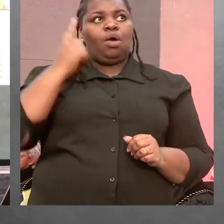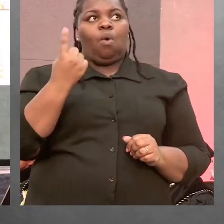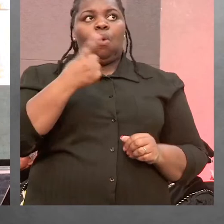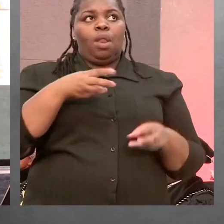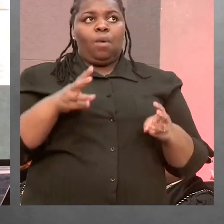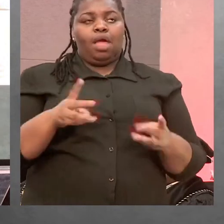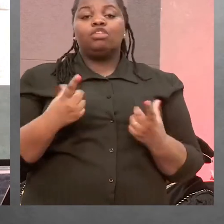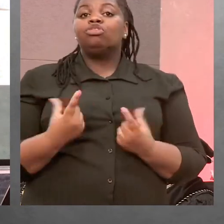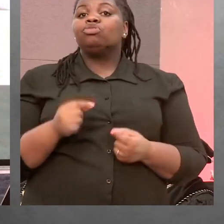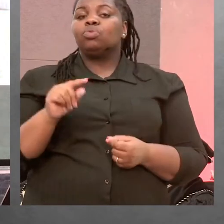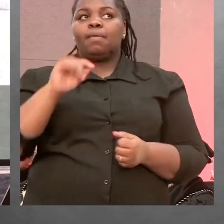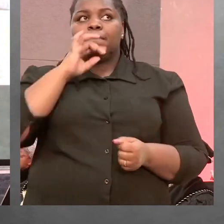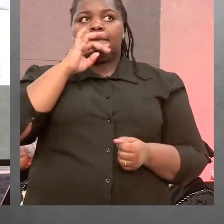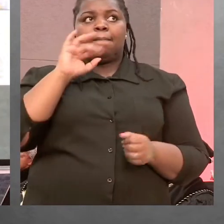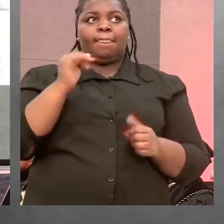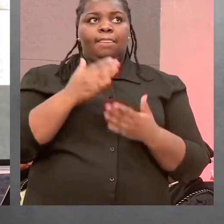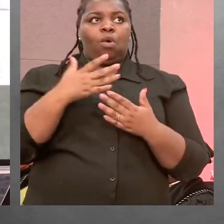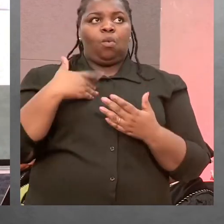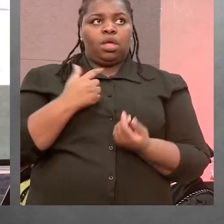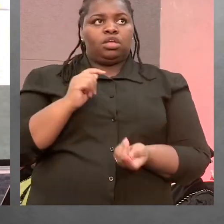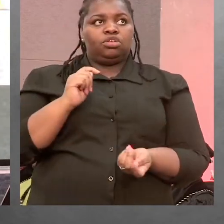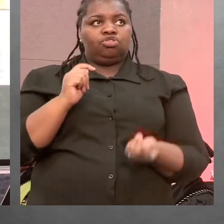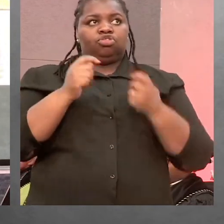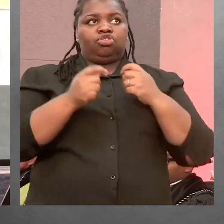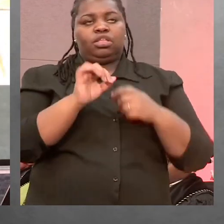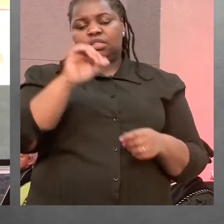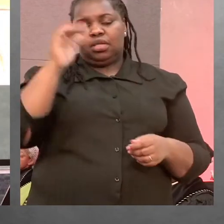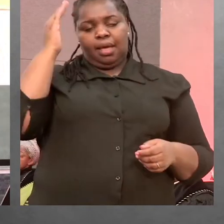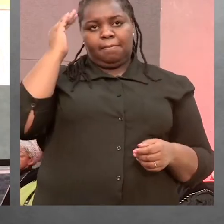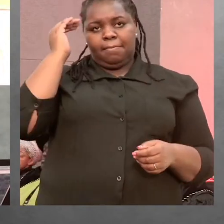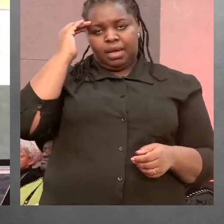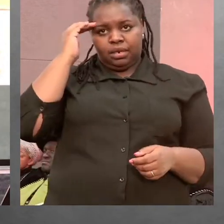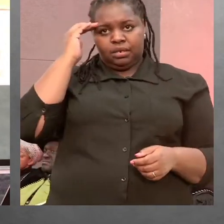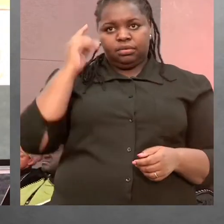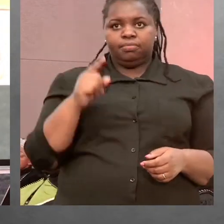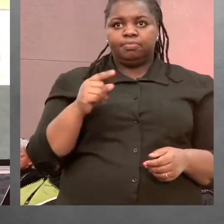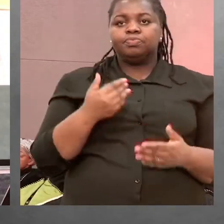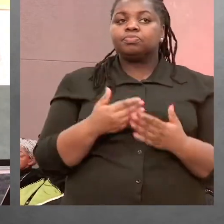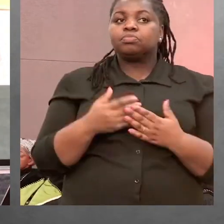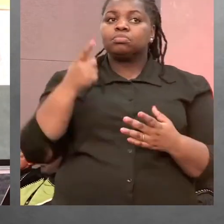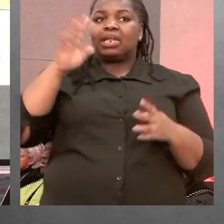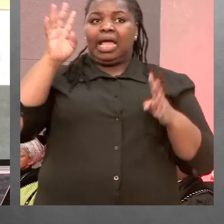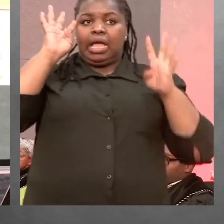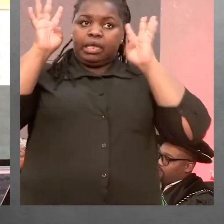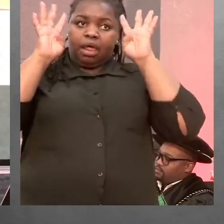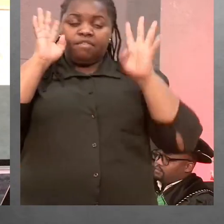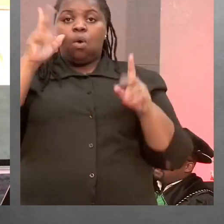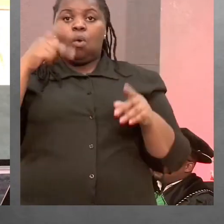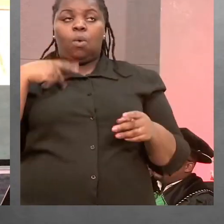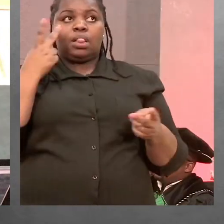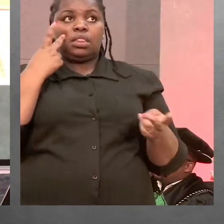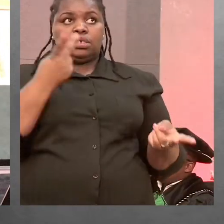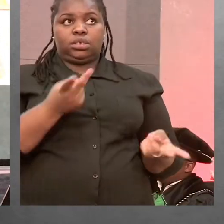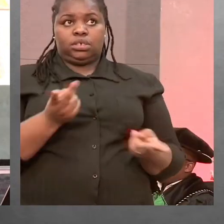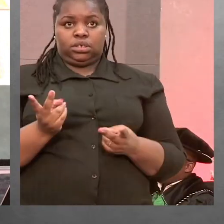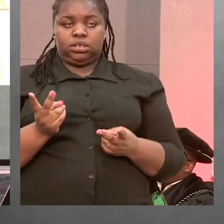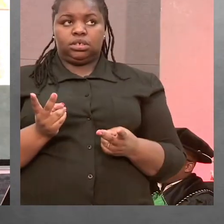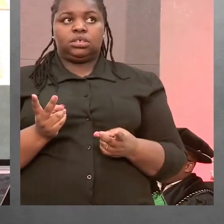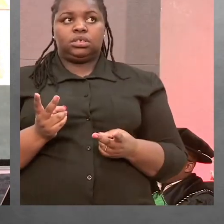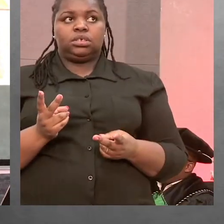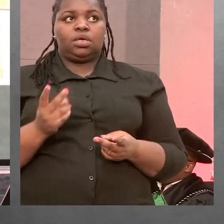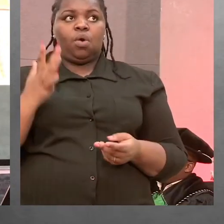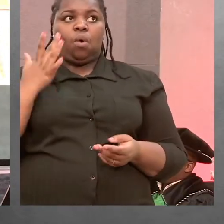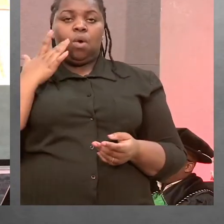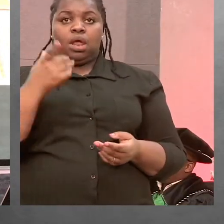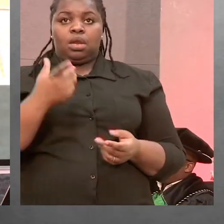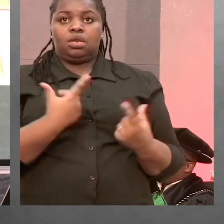do this is to uncondition the mind, you can imagine the kind of creativity we're going to see that will usher in